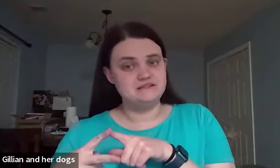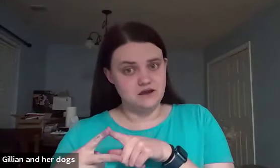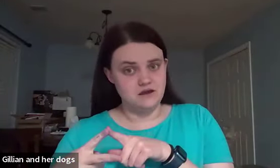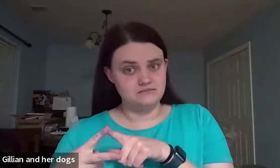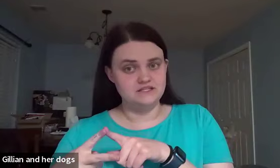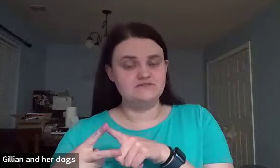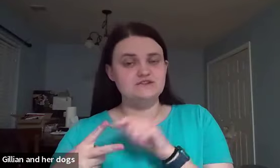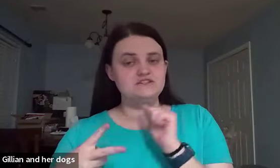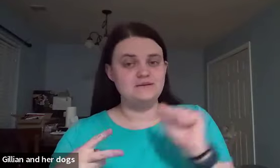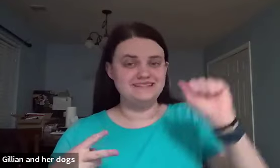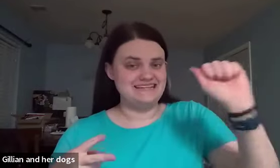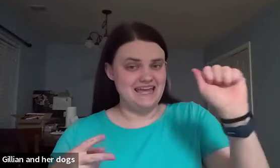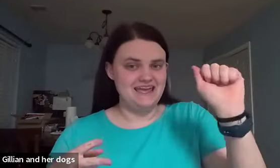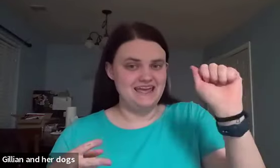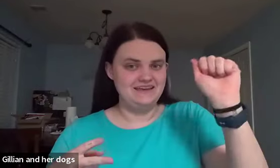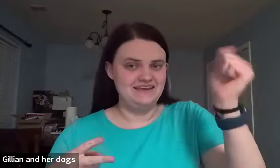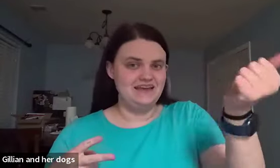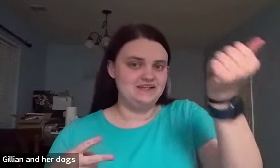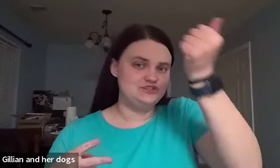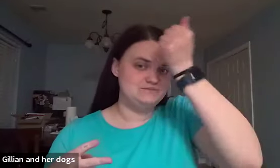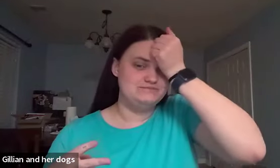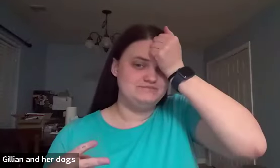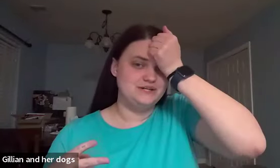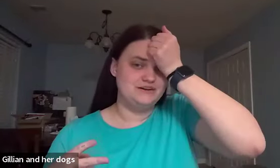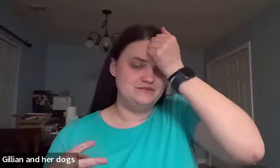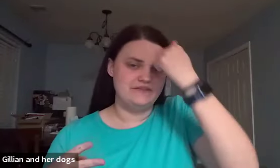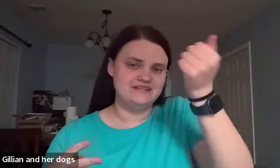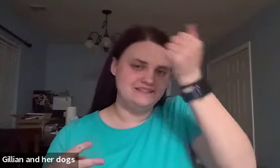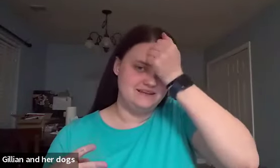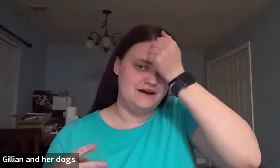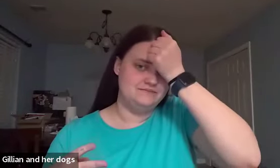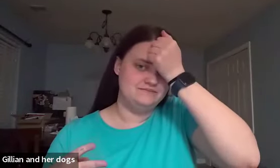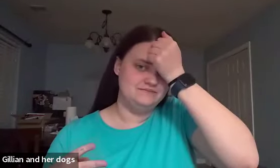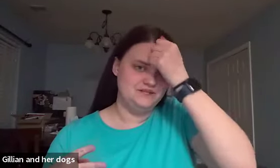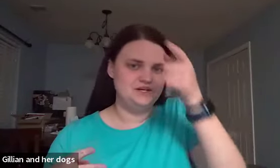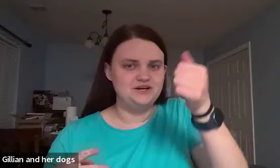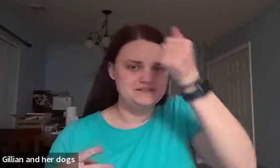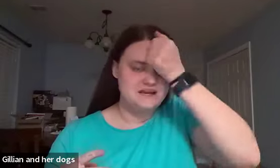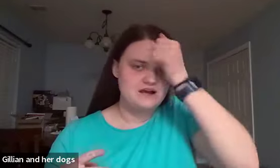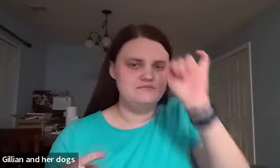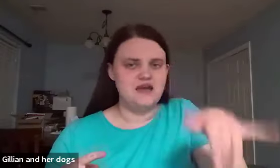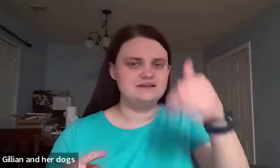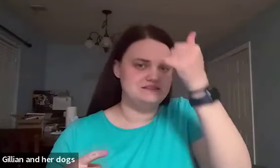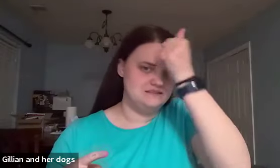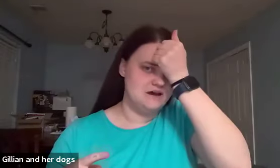is dumb. And so for dumb, it's an A, and you just put it on your forehead. That's dumb. You're dumb, that's